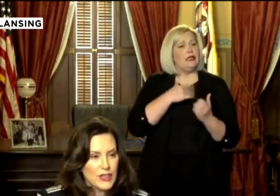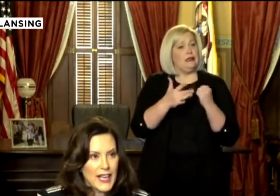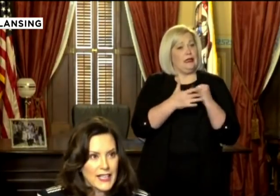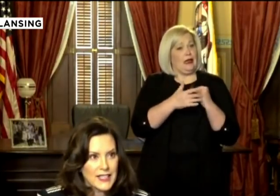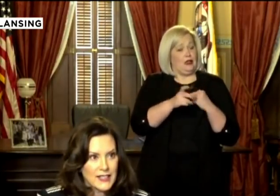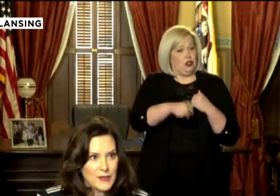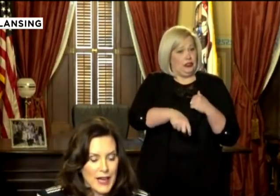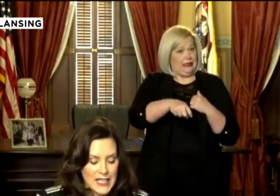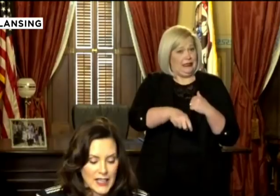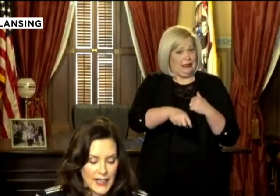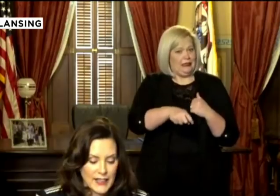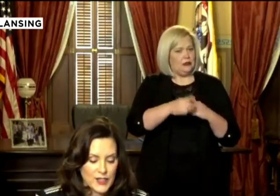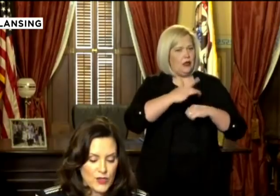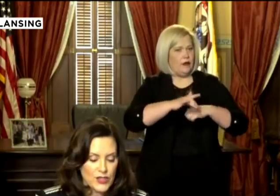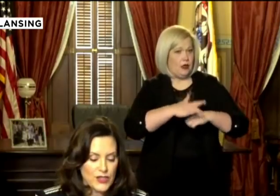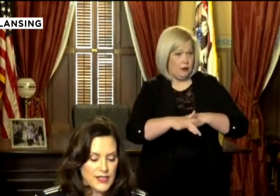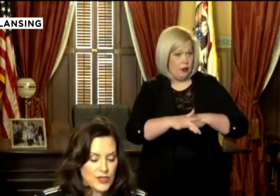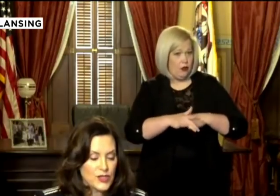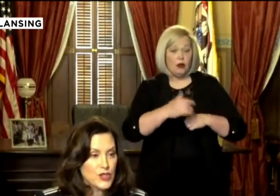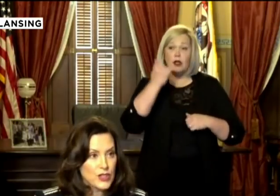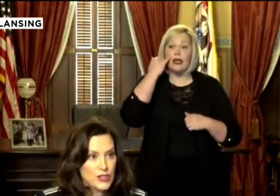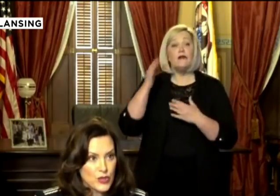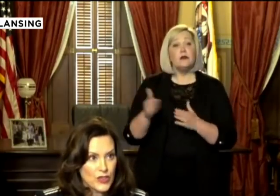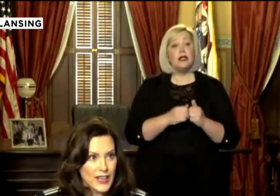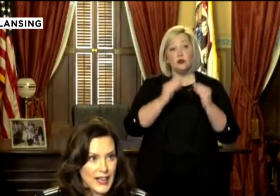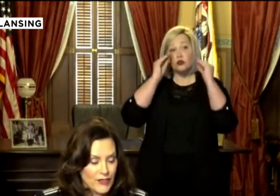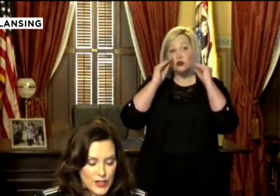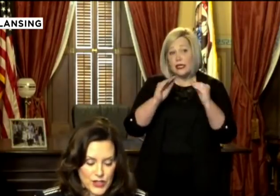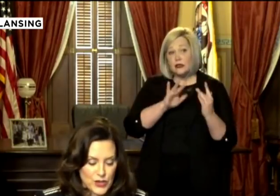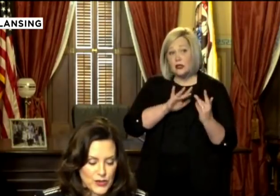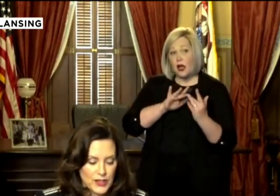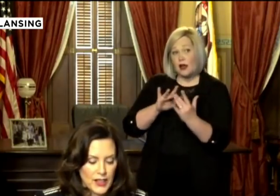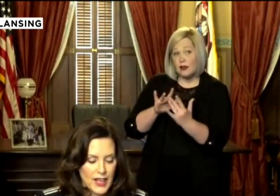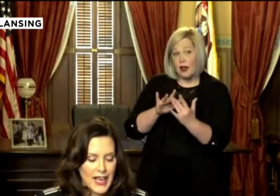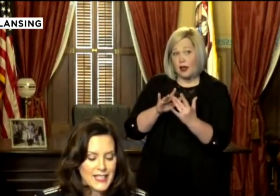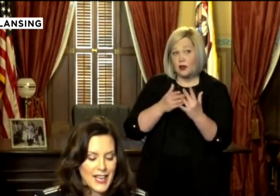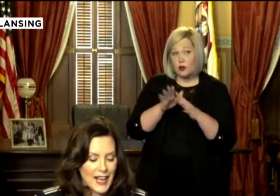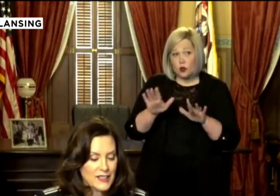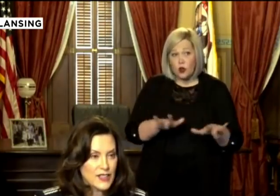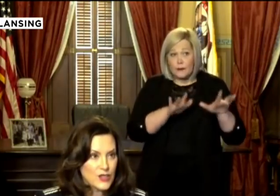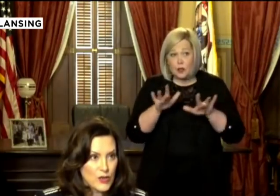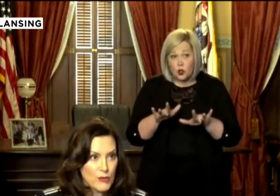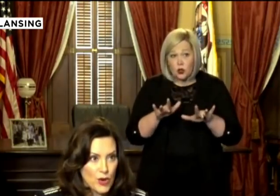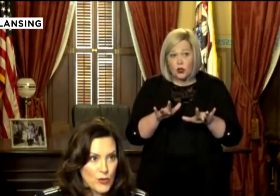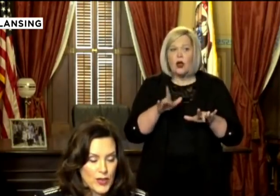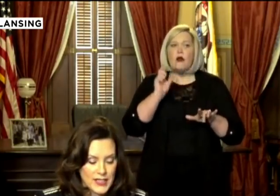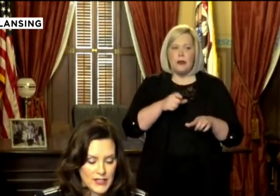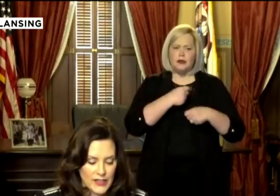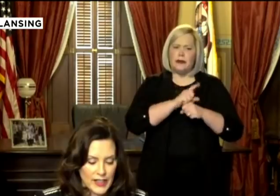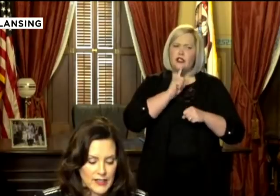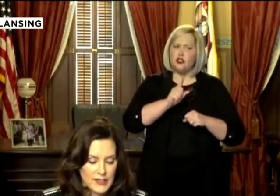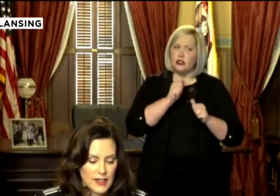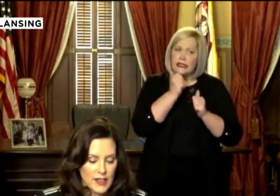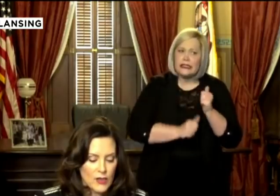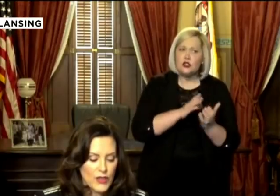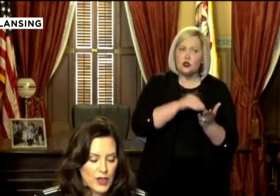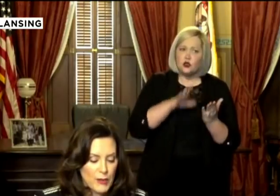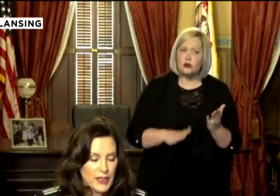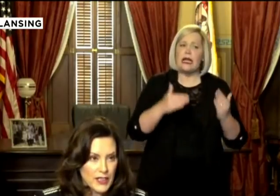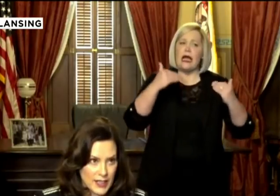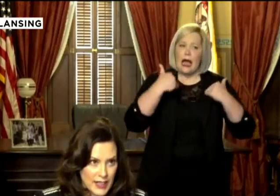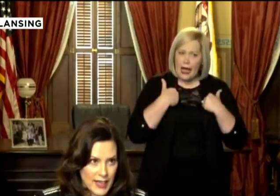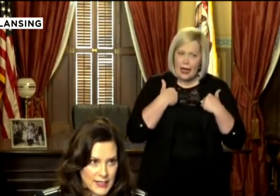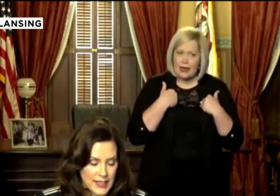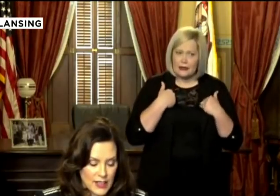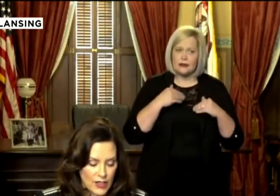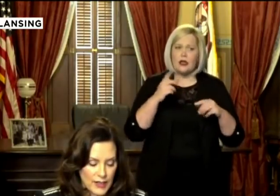If the plan relies on some online instruction, the district should ensure that every student has access to an appropriate device with